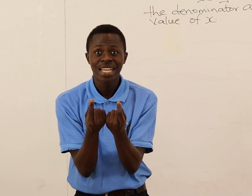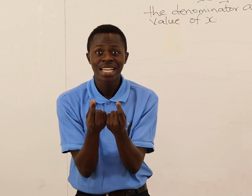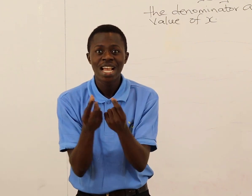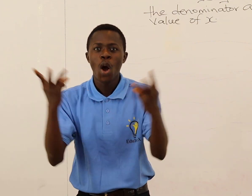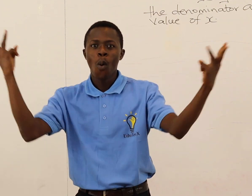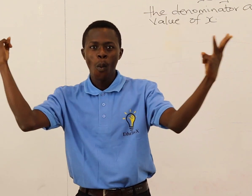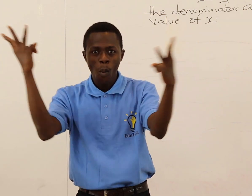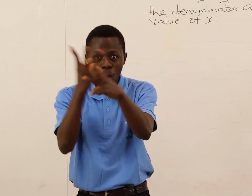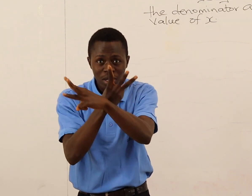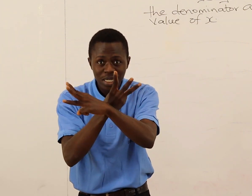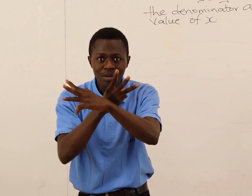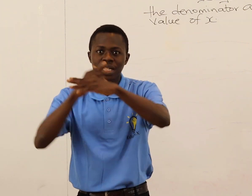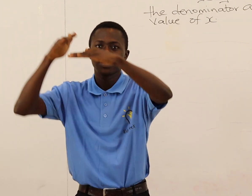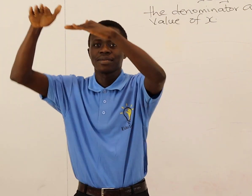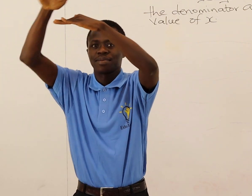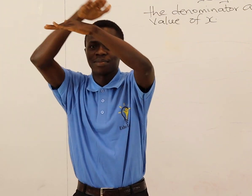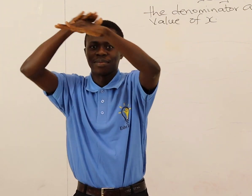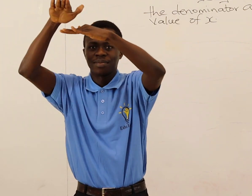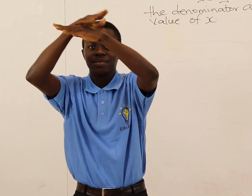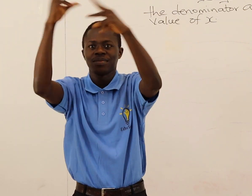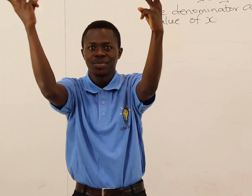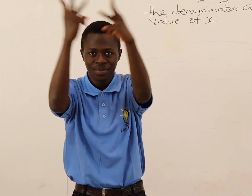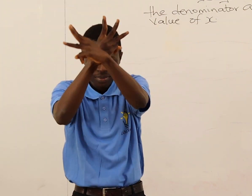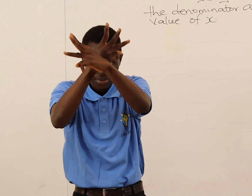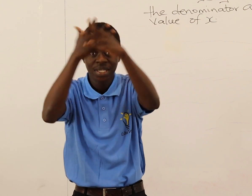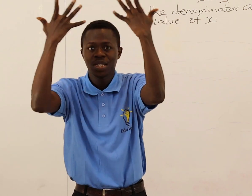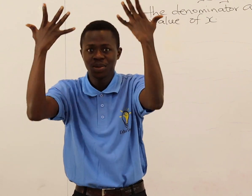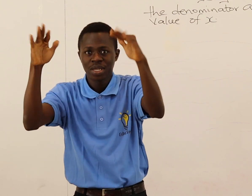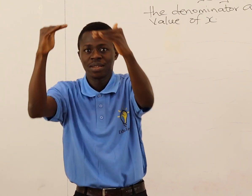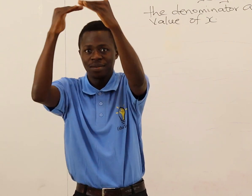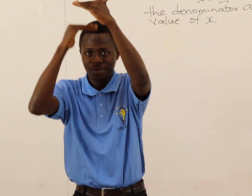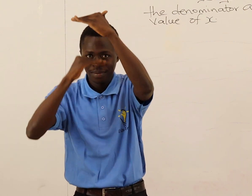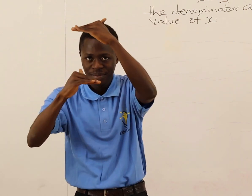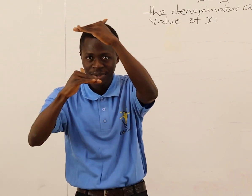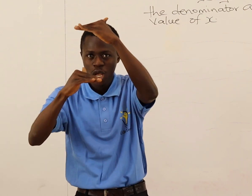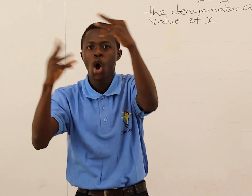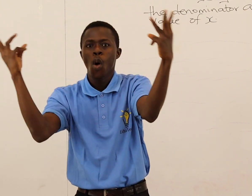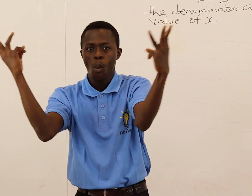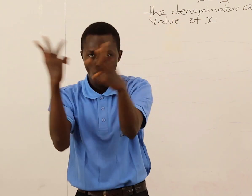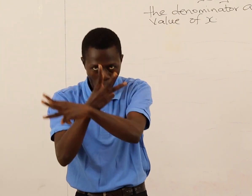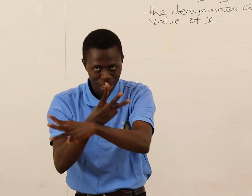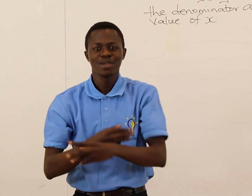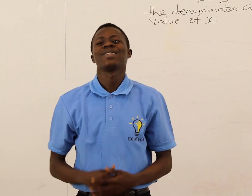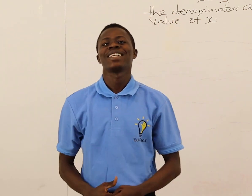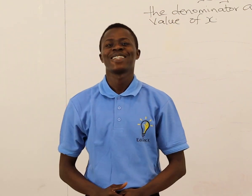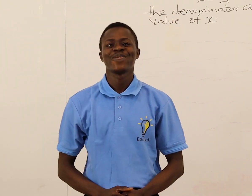Then after that, what do? We multiply the conjugate by the numerator and the denominator.